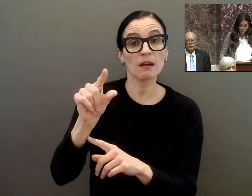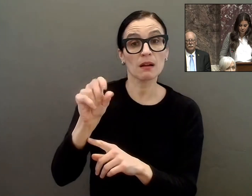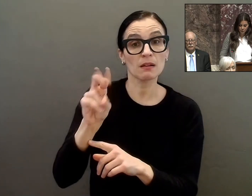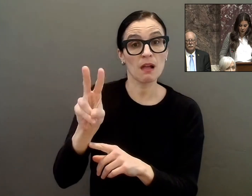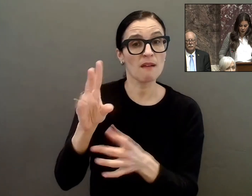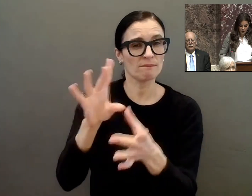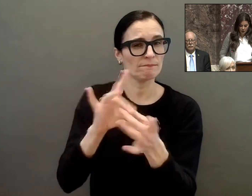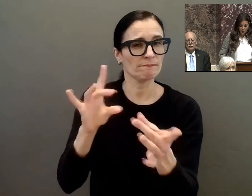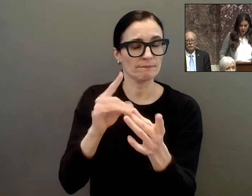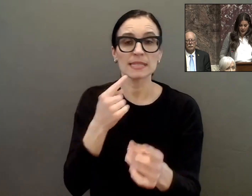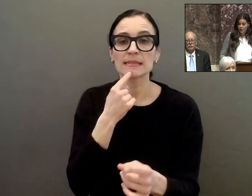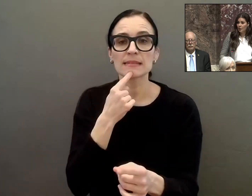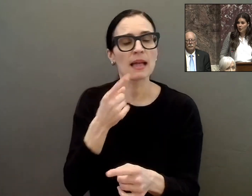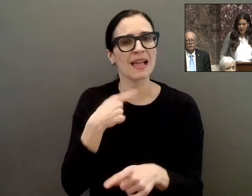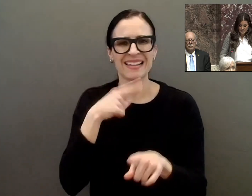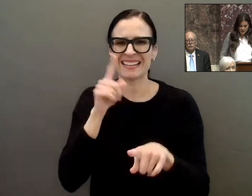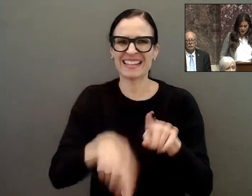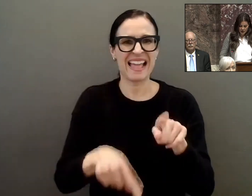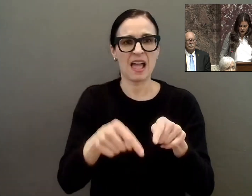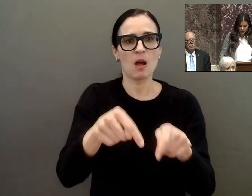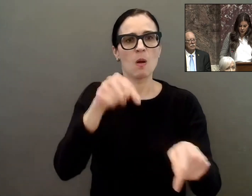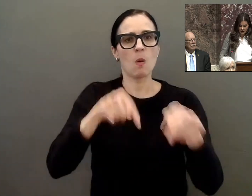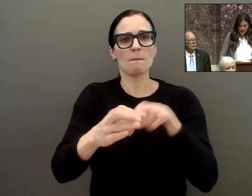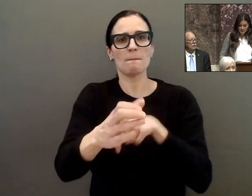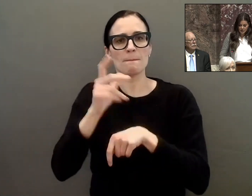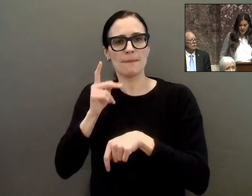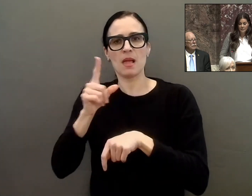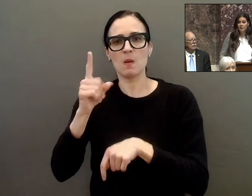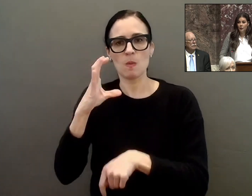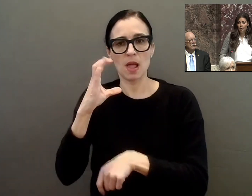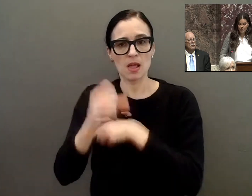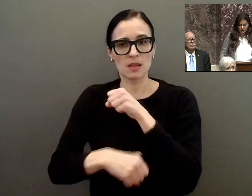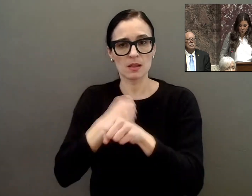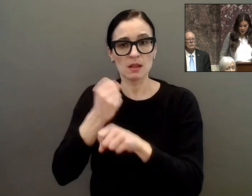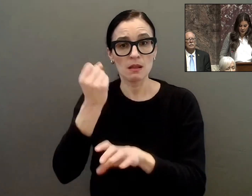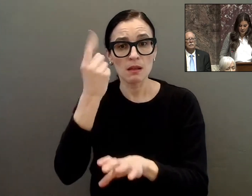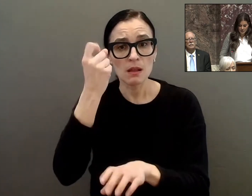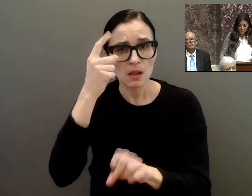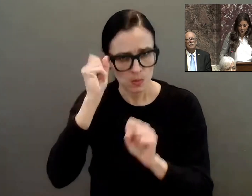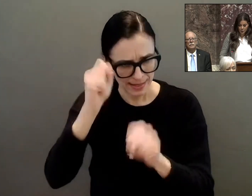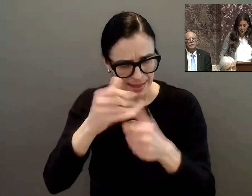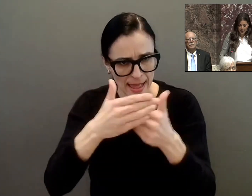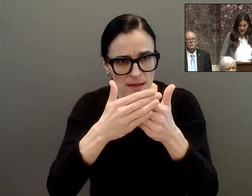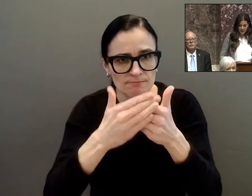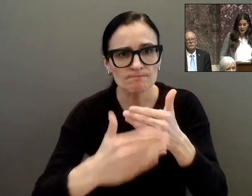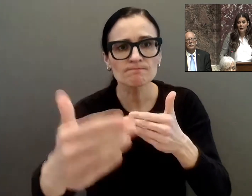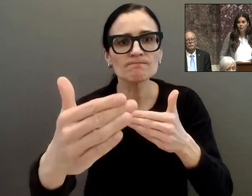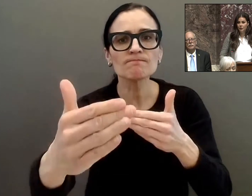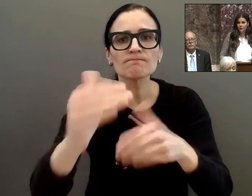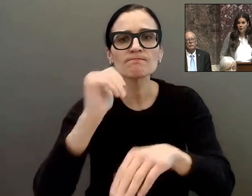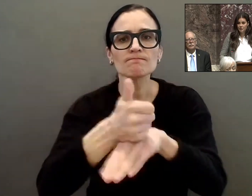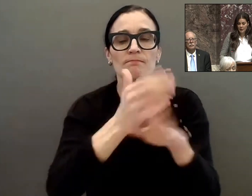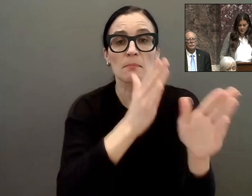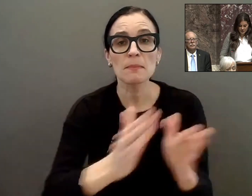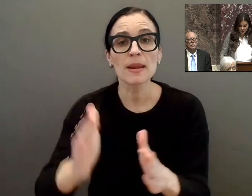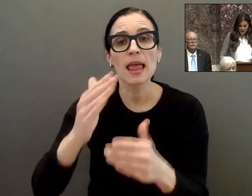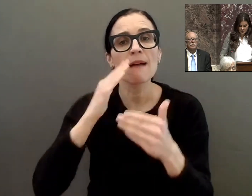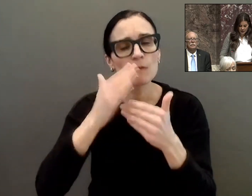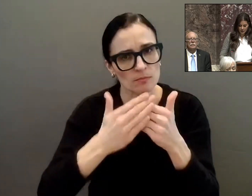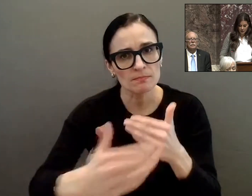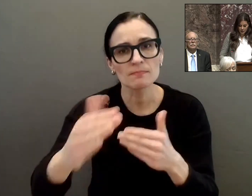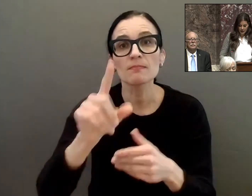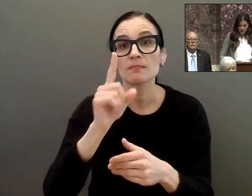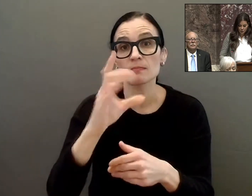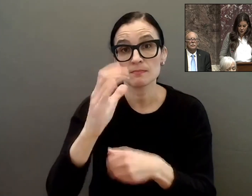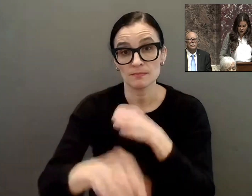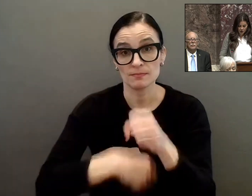years. Economic reconciliation will enhance the lives of all British Columbians by working hand in hand with the First Peoples of